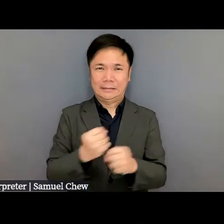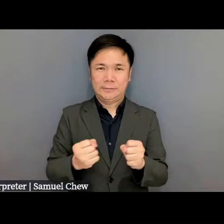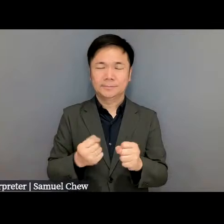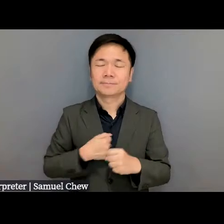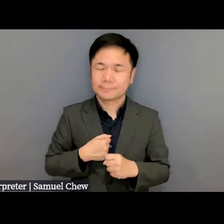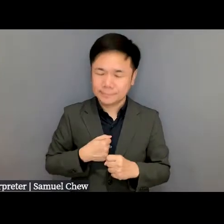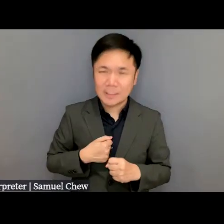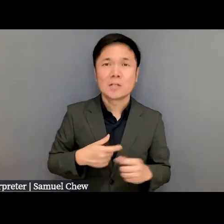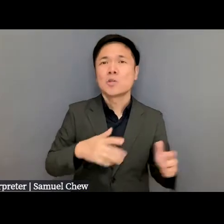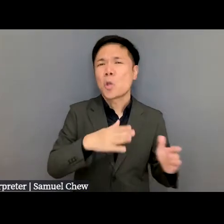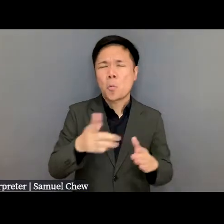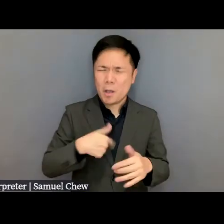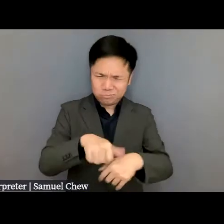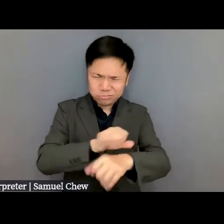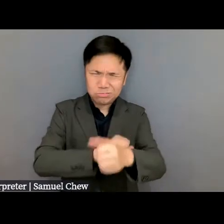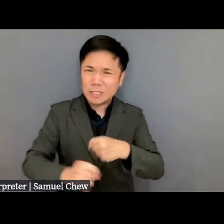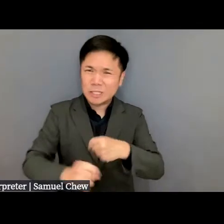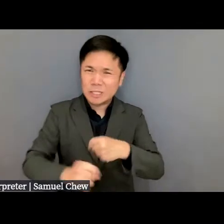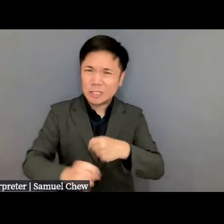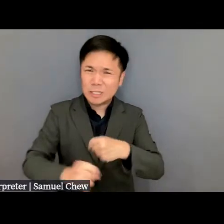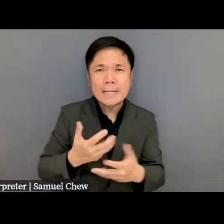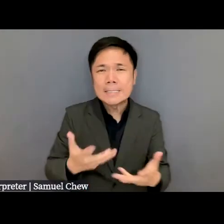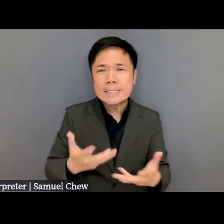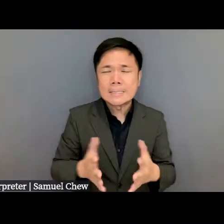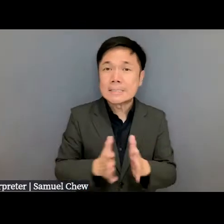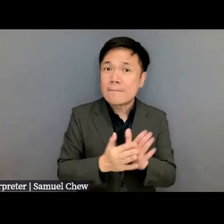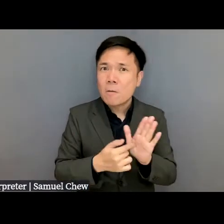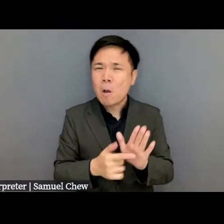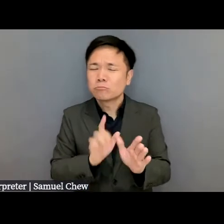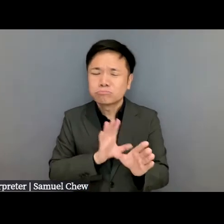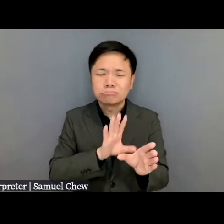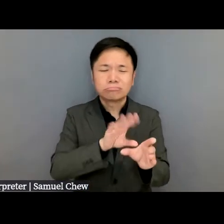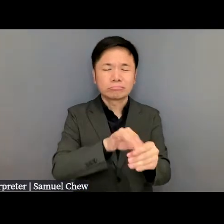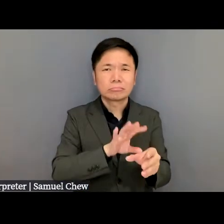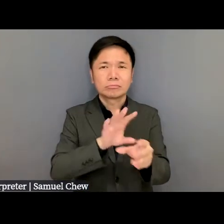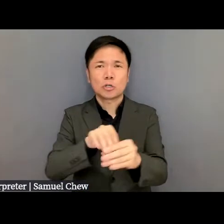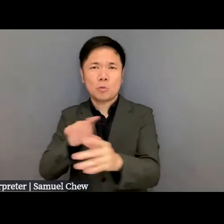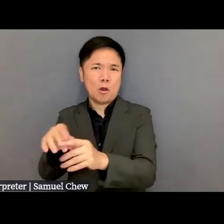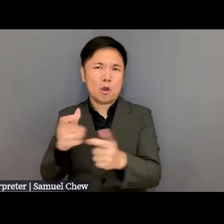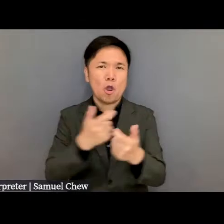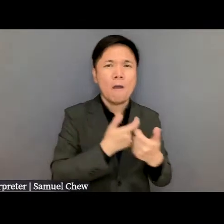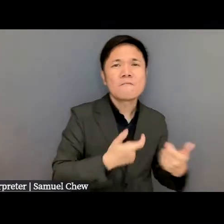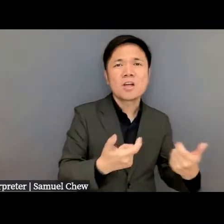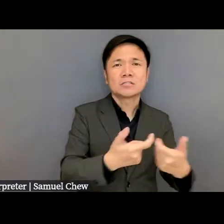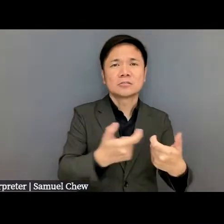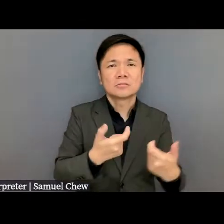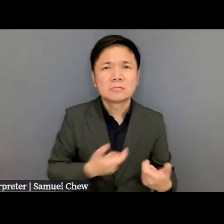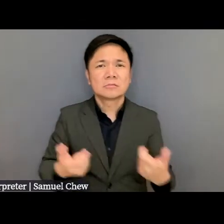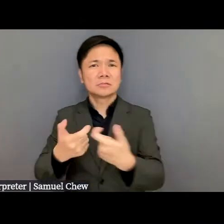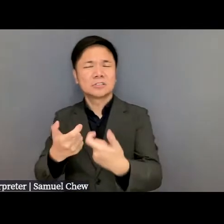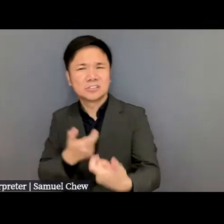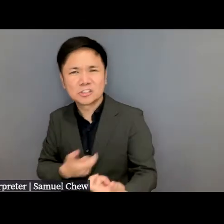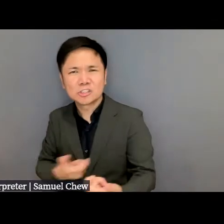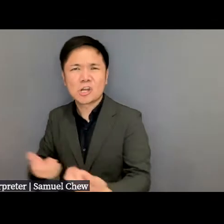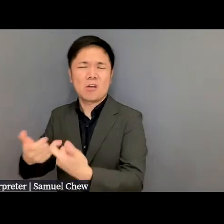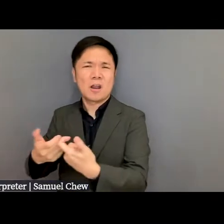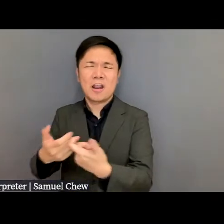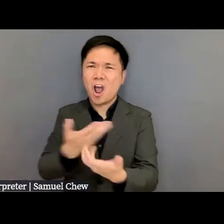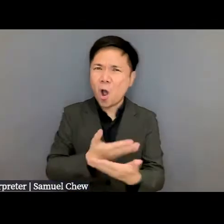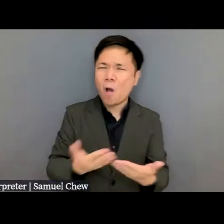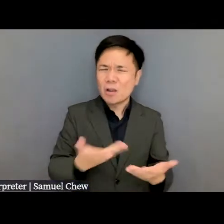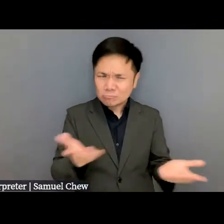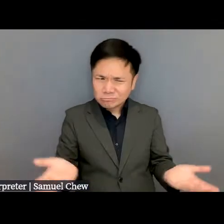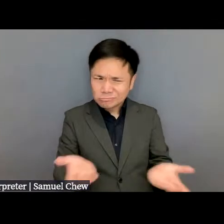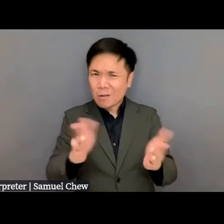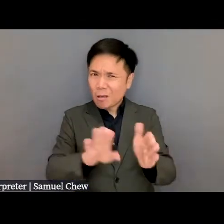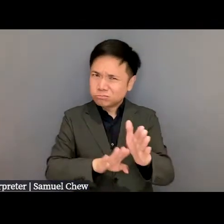best to be present in conferences for this women policy building all together. We make